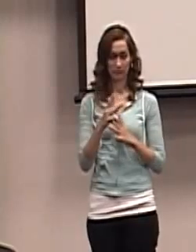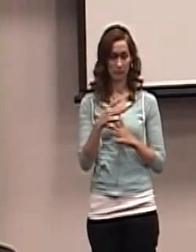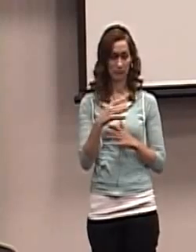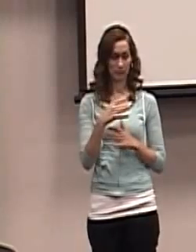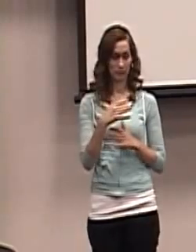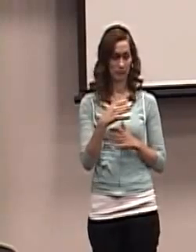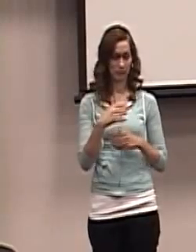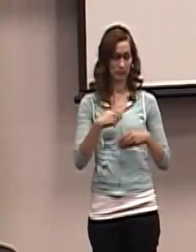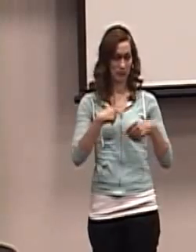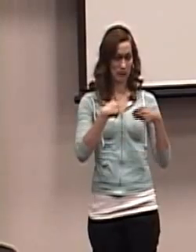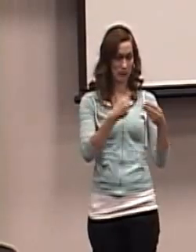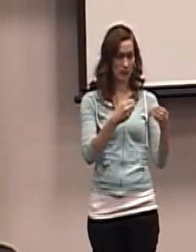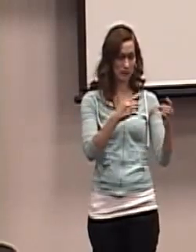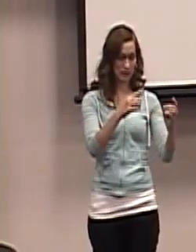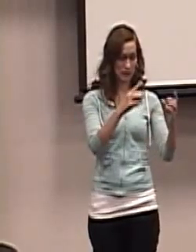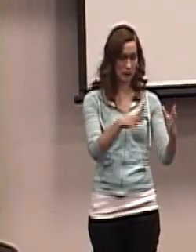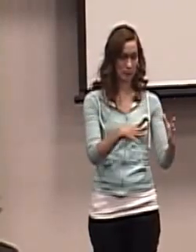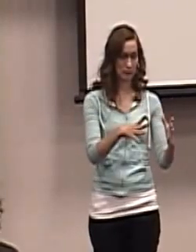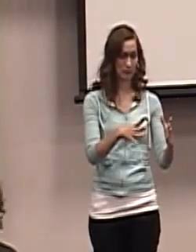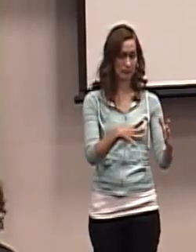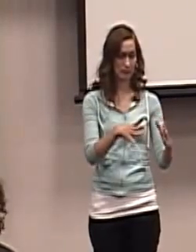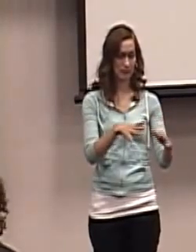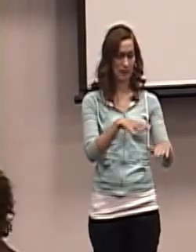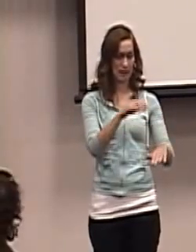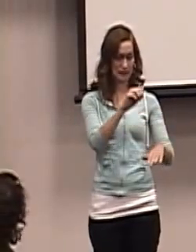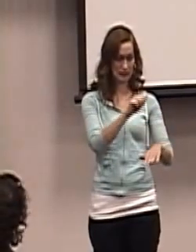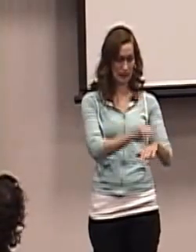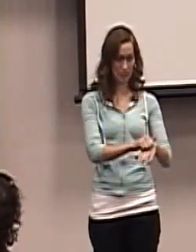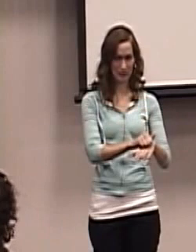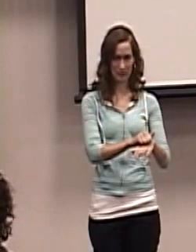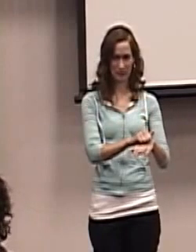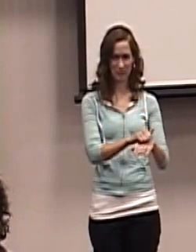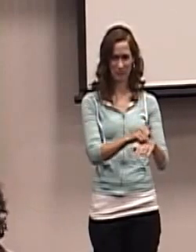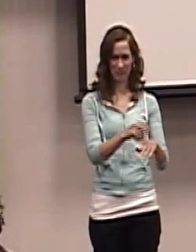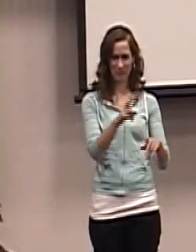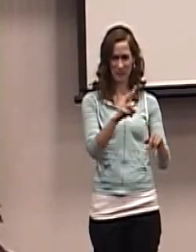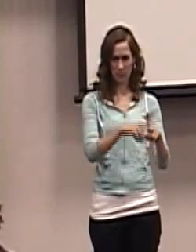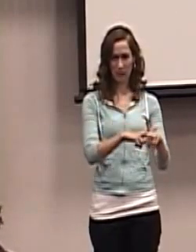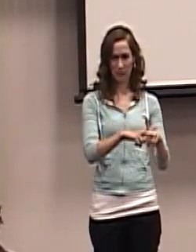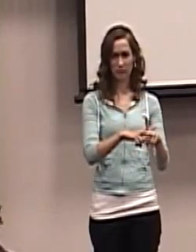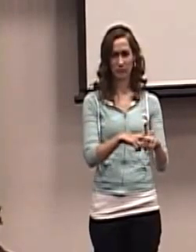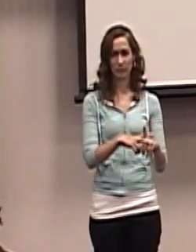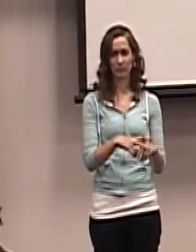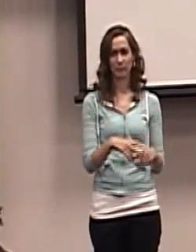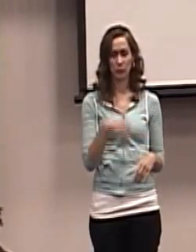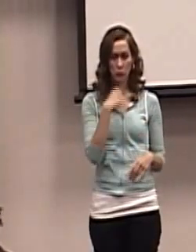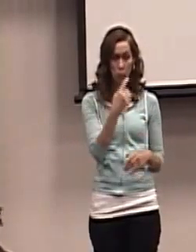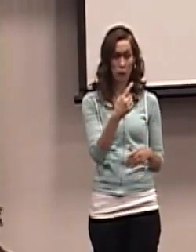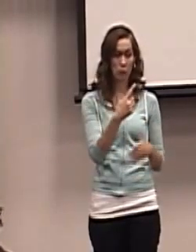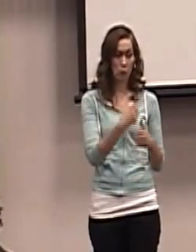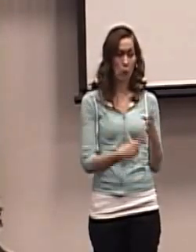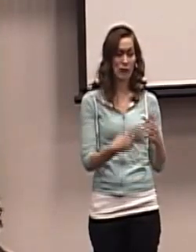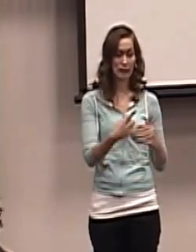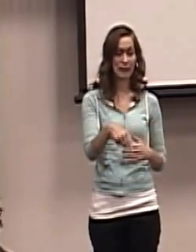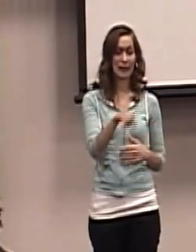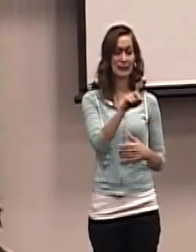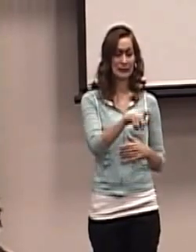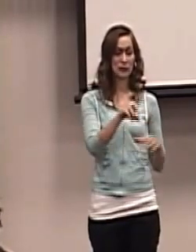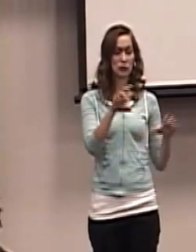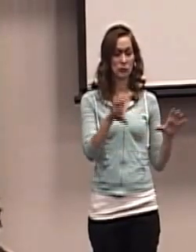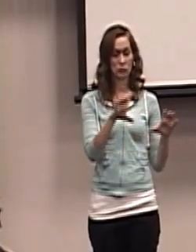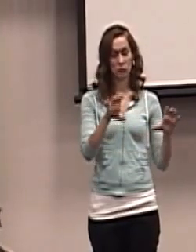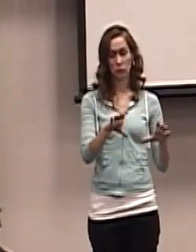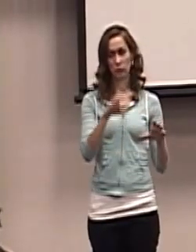some very specific things that they needed to be doing. And one of the things that I think is important about